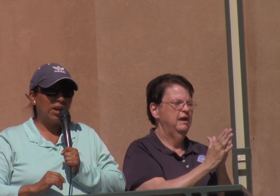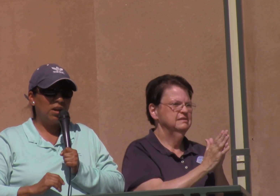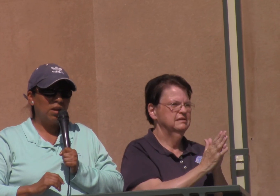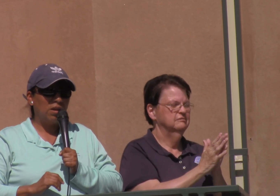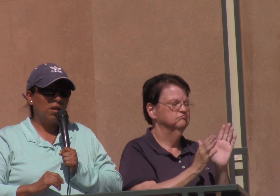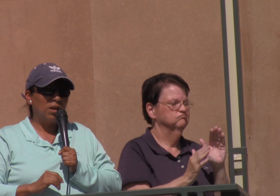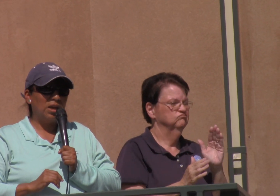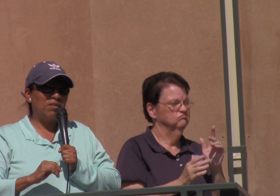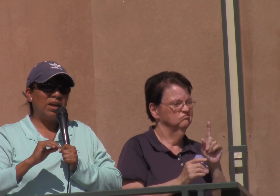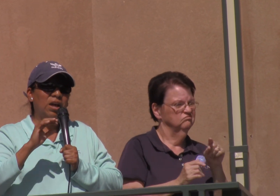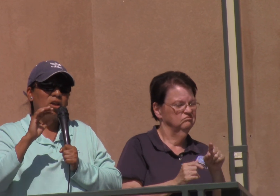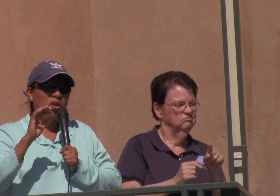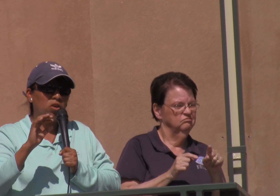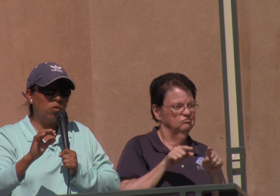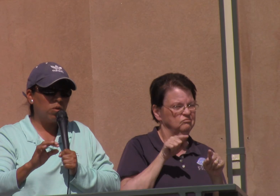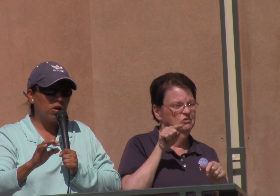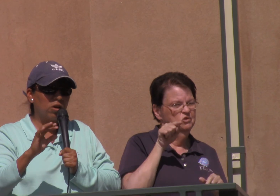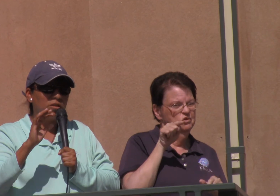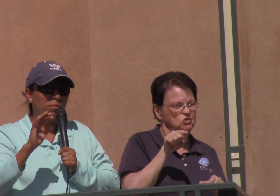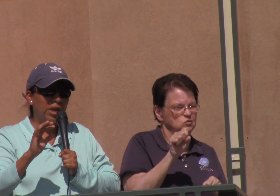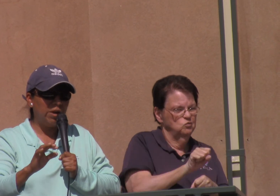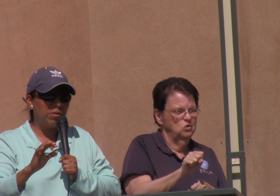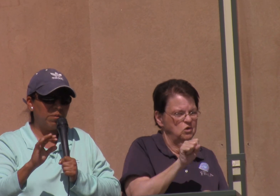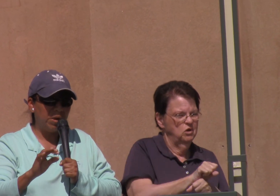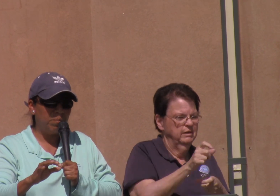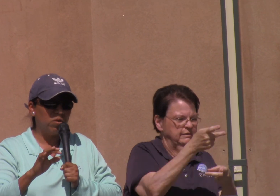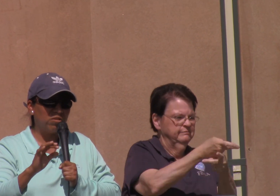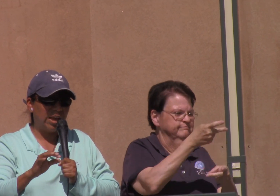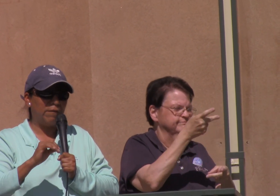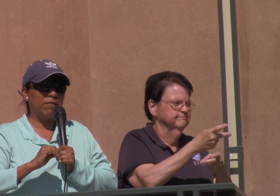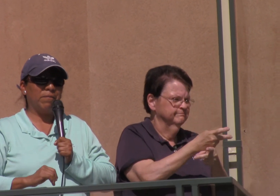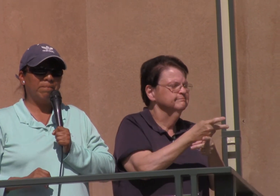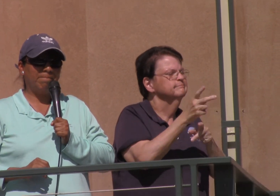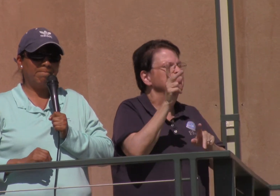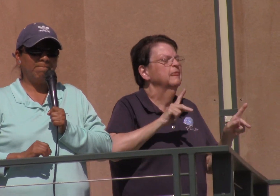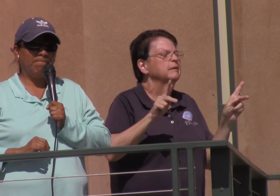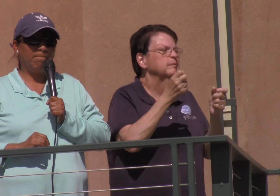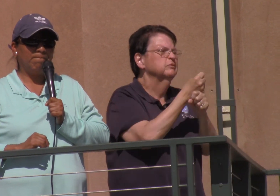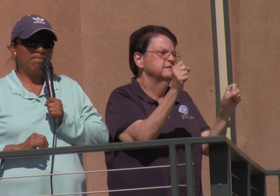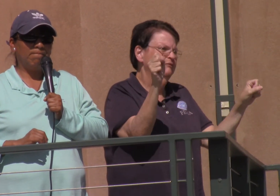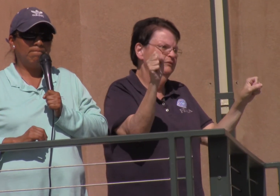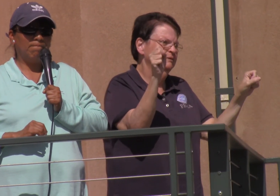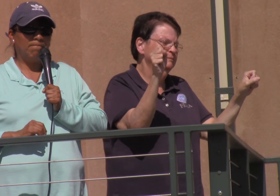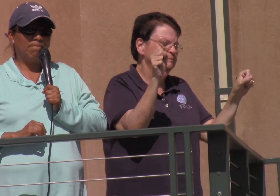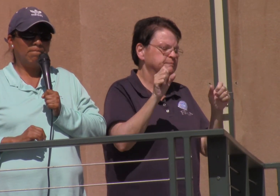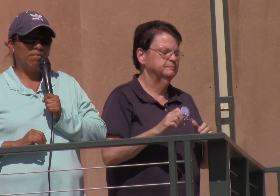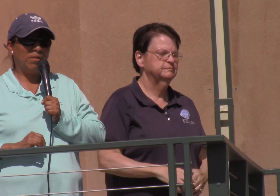he said, is that you work to keep the people safe.